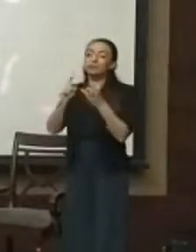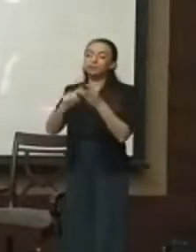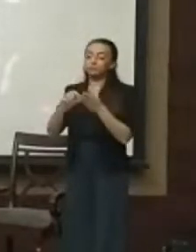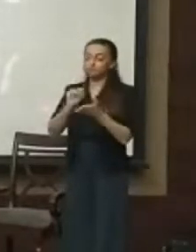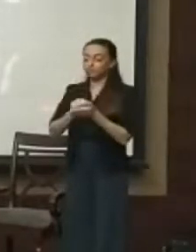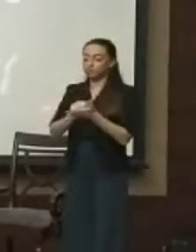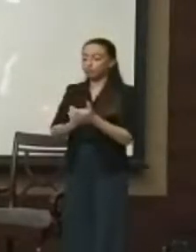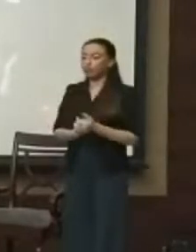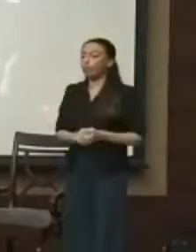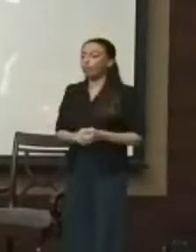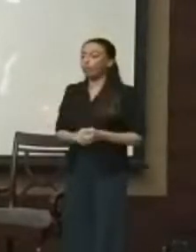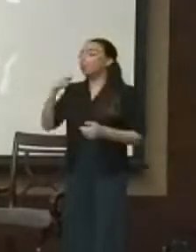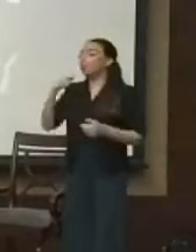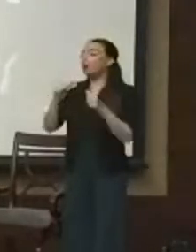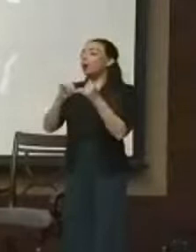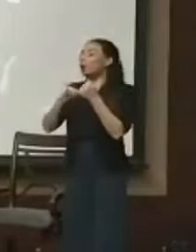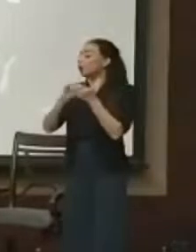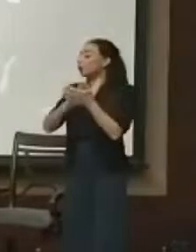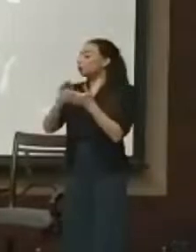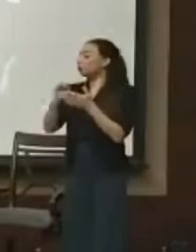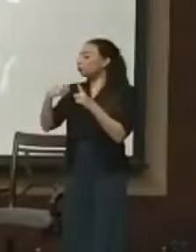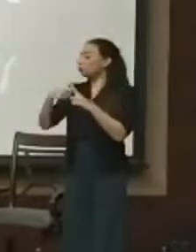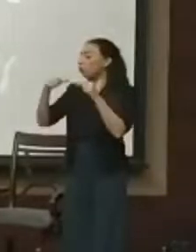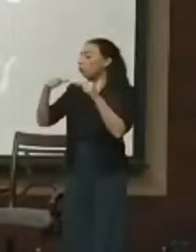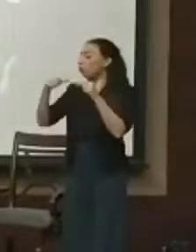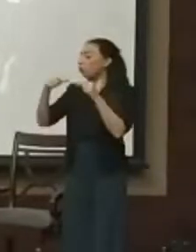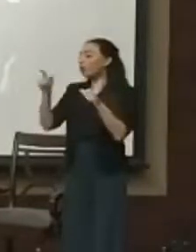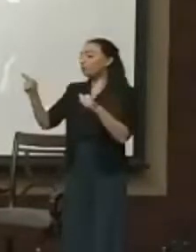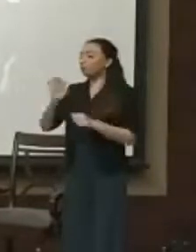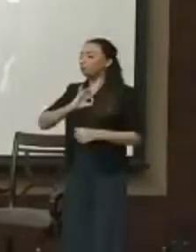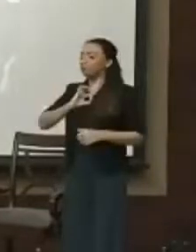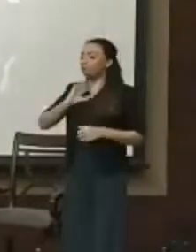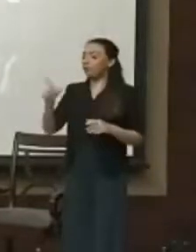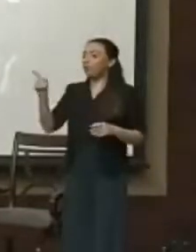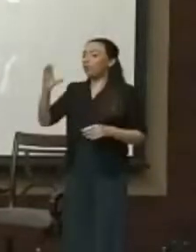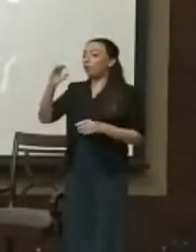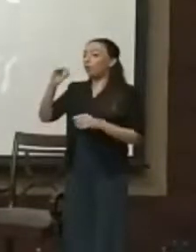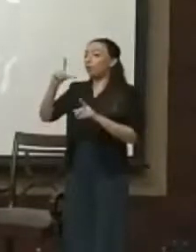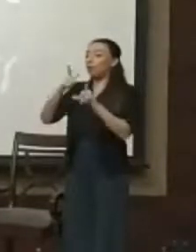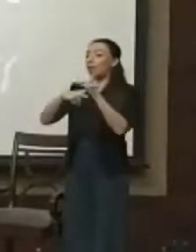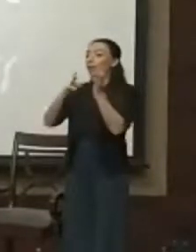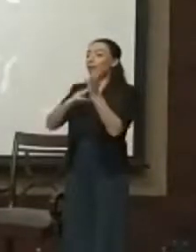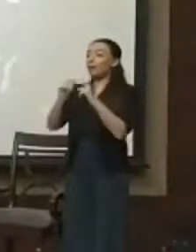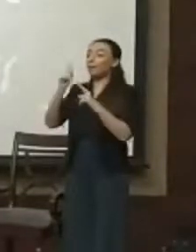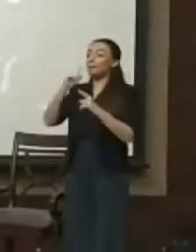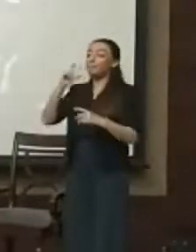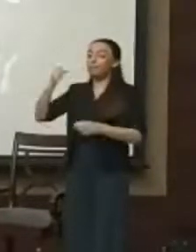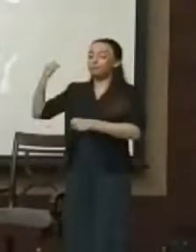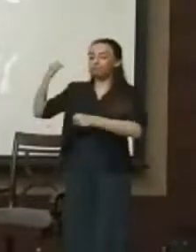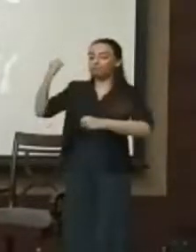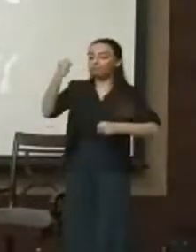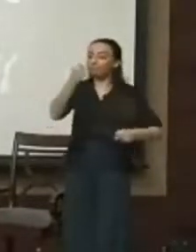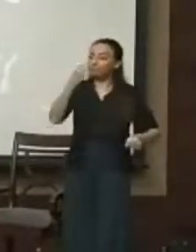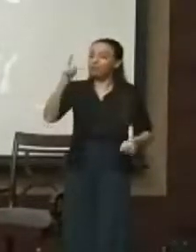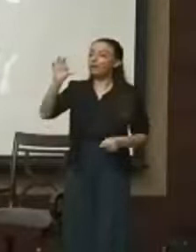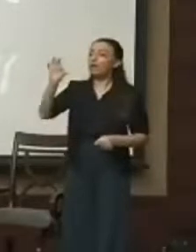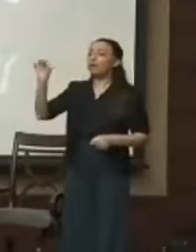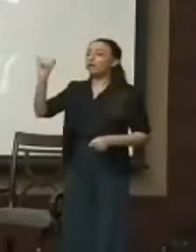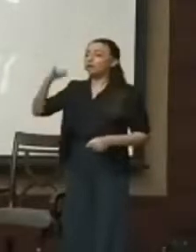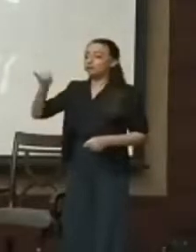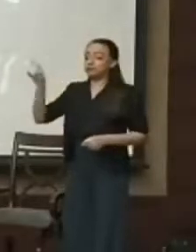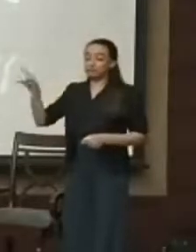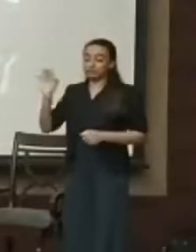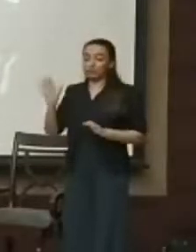George is an Ashoka Fellow and carried the Olympic torch at Atlanta in 1996. Let's have a